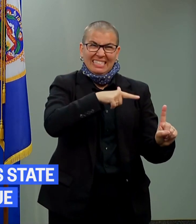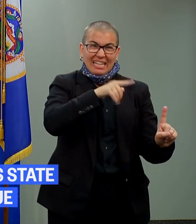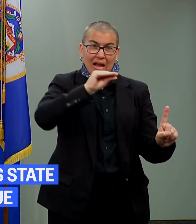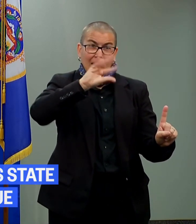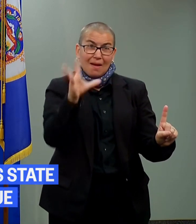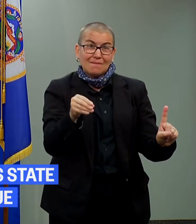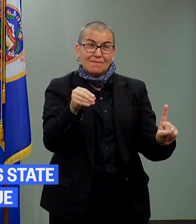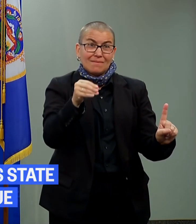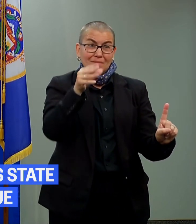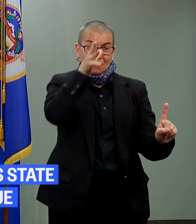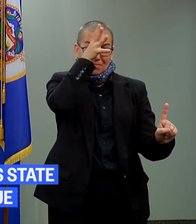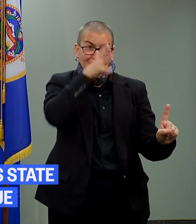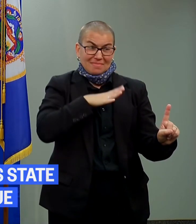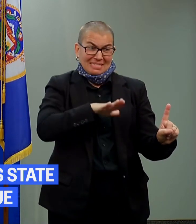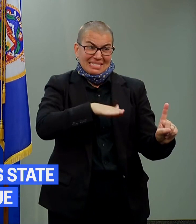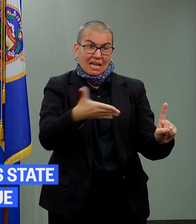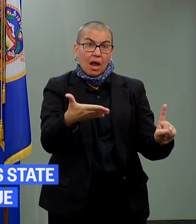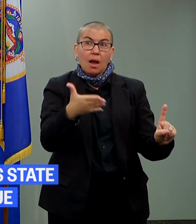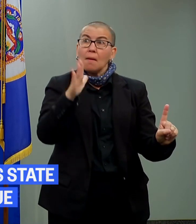unaggressive,